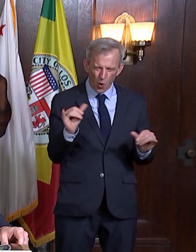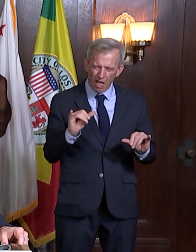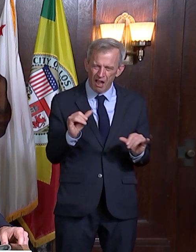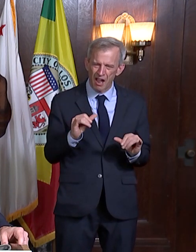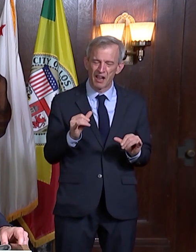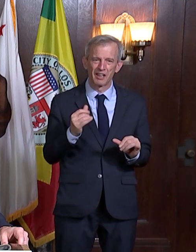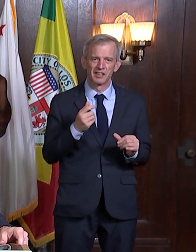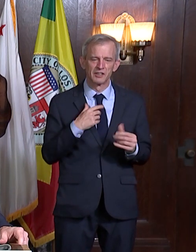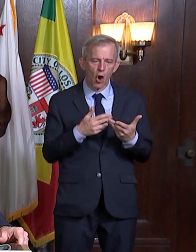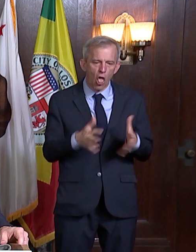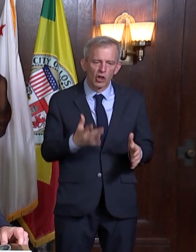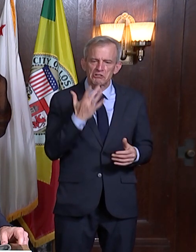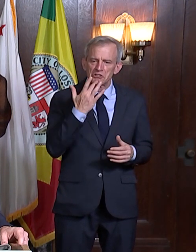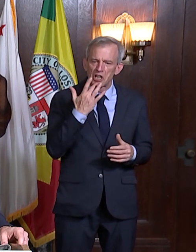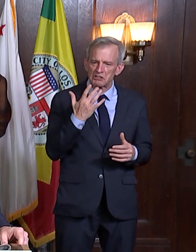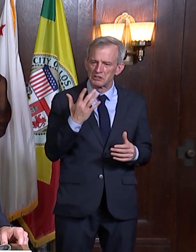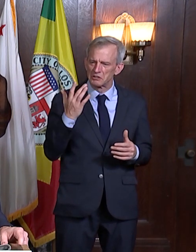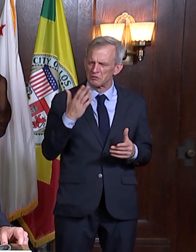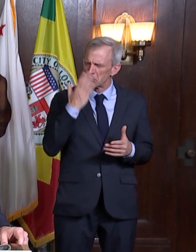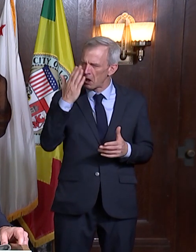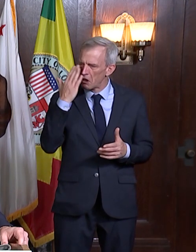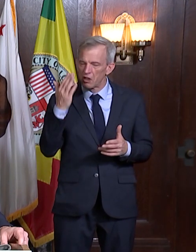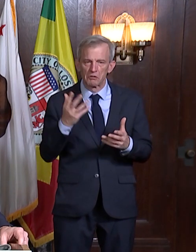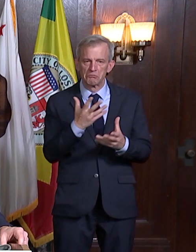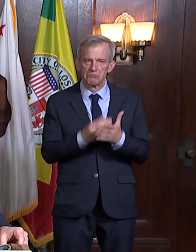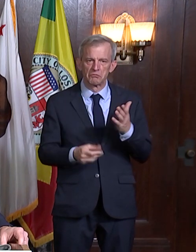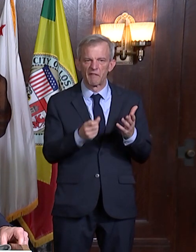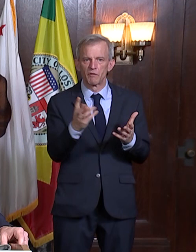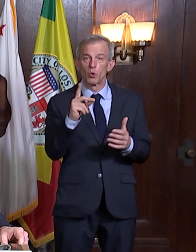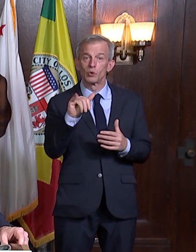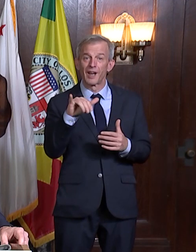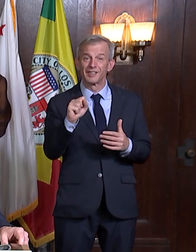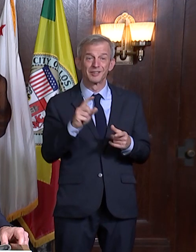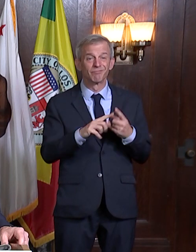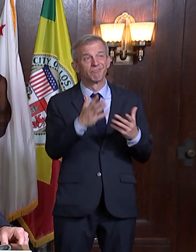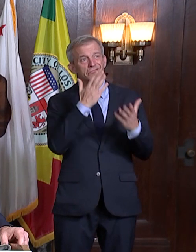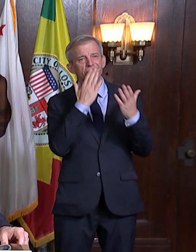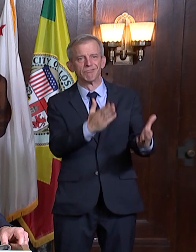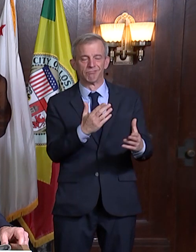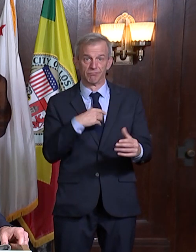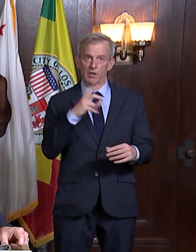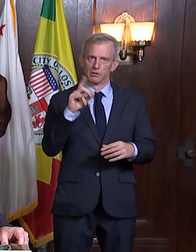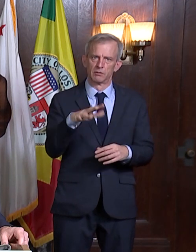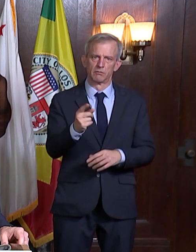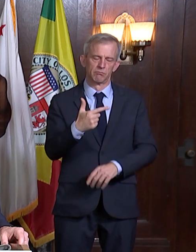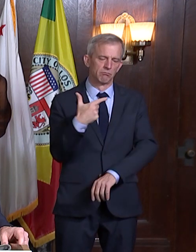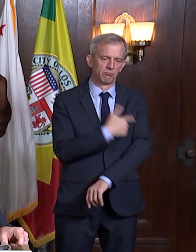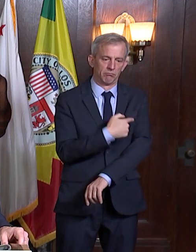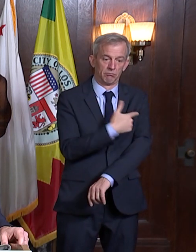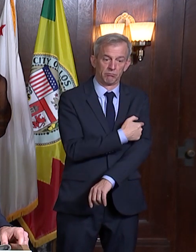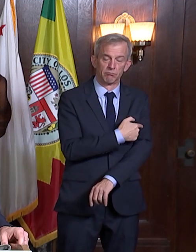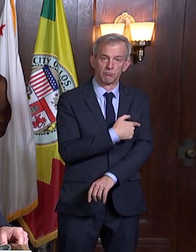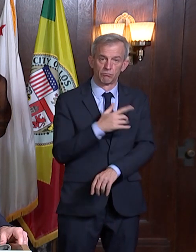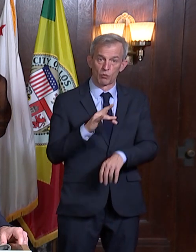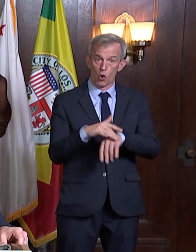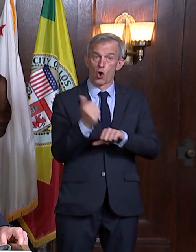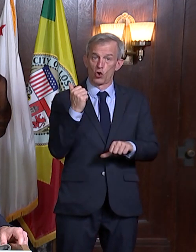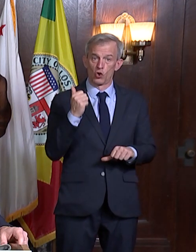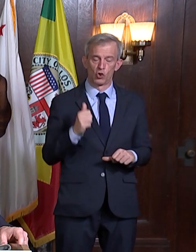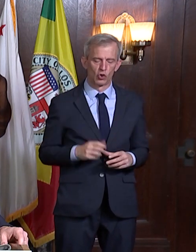few days, but then was fully recovered, probably thanks to the vaccine that I got earlier this year. The United